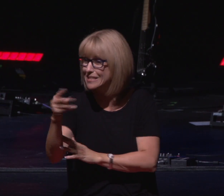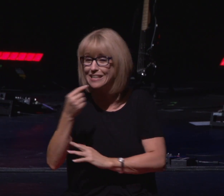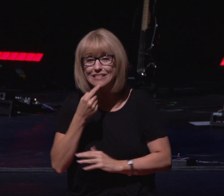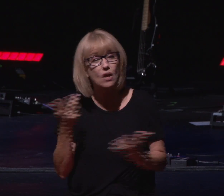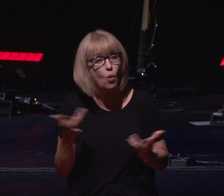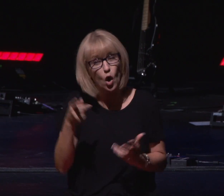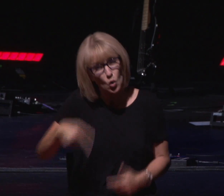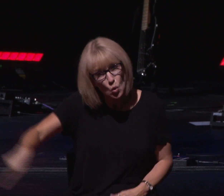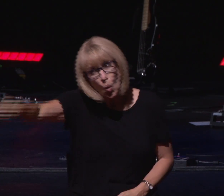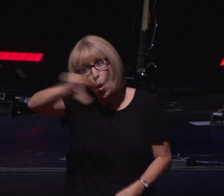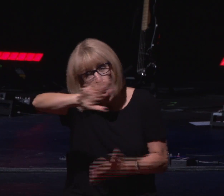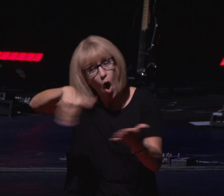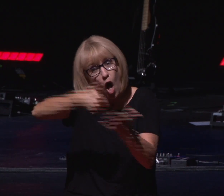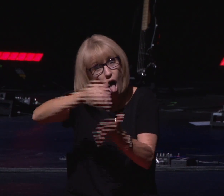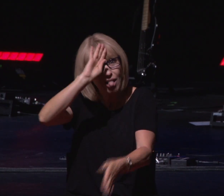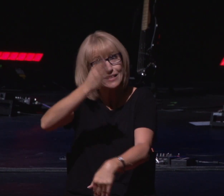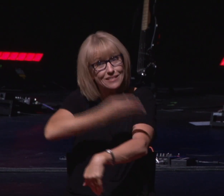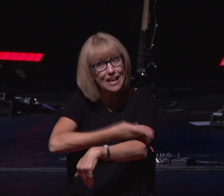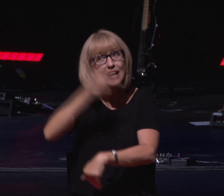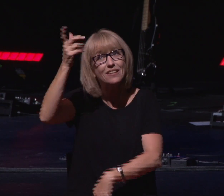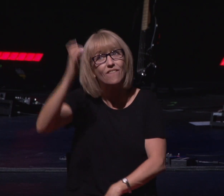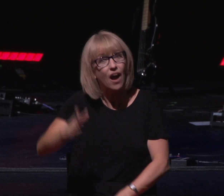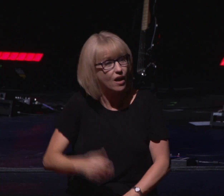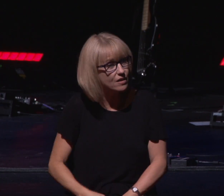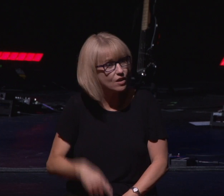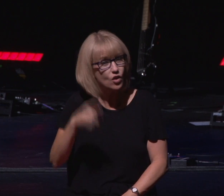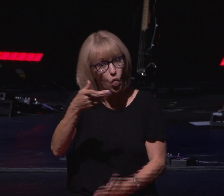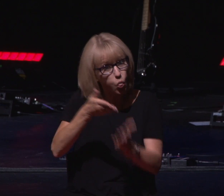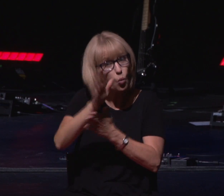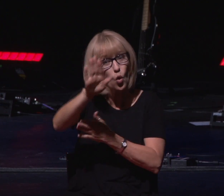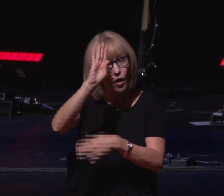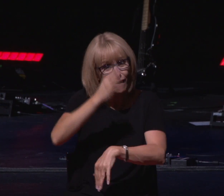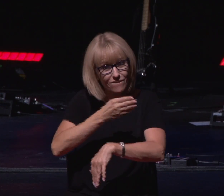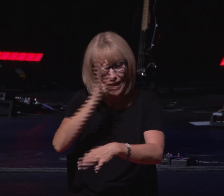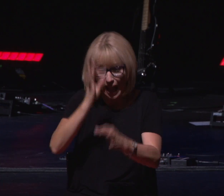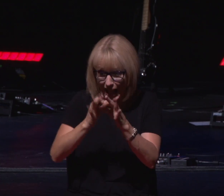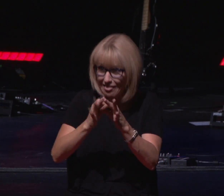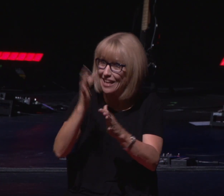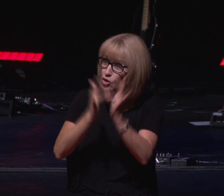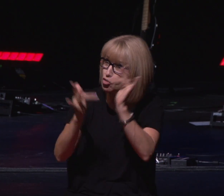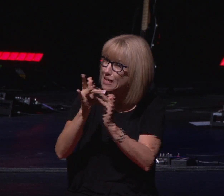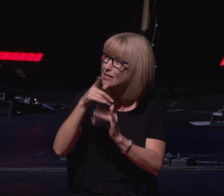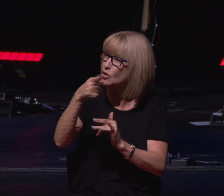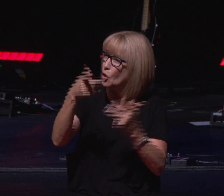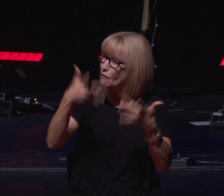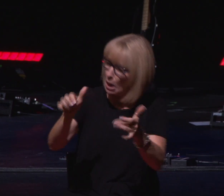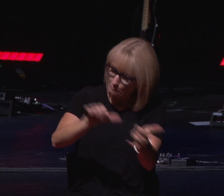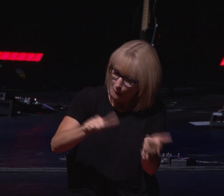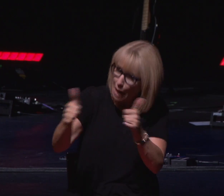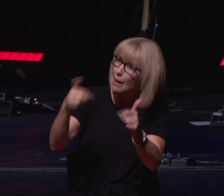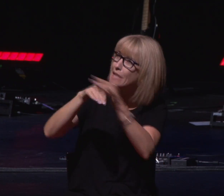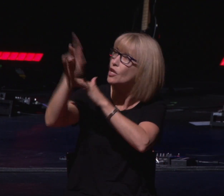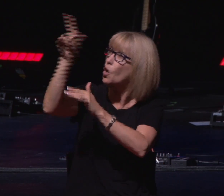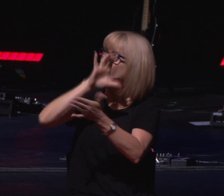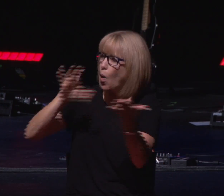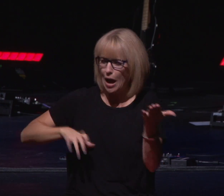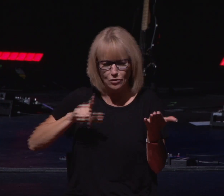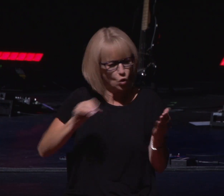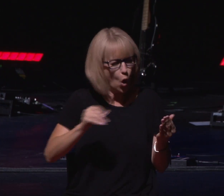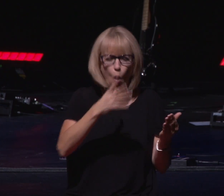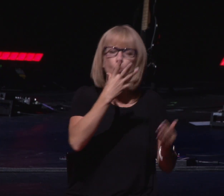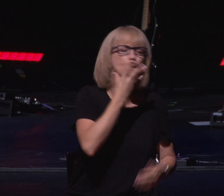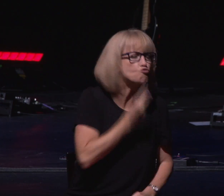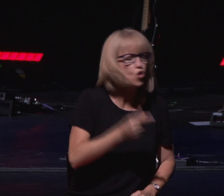all sons of God through faith in Christ Jesus. For all of you who are baptized into Christ have clothed yourselves with Christ. There is neither Jew nor